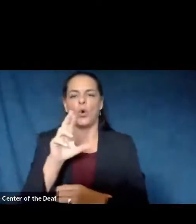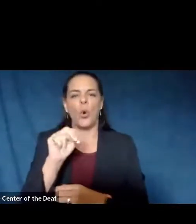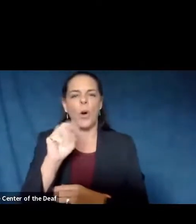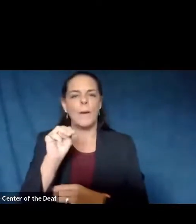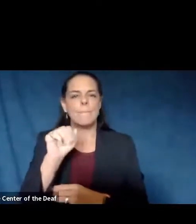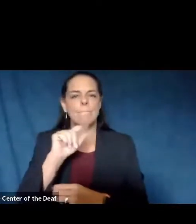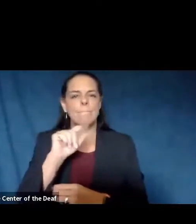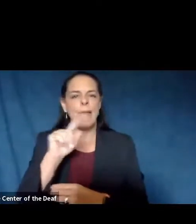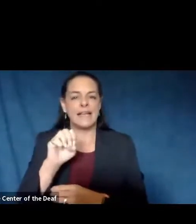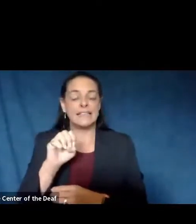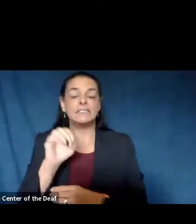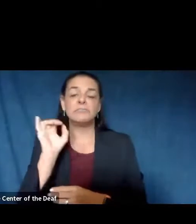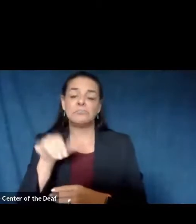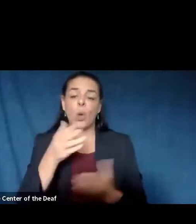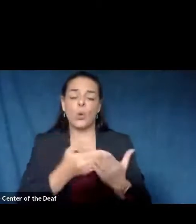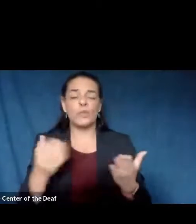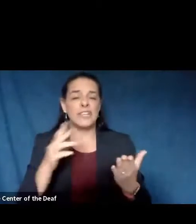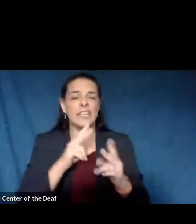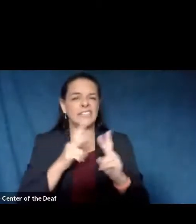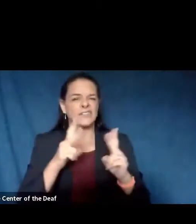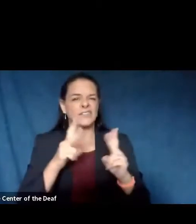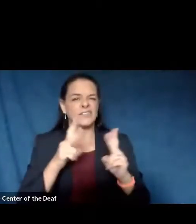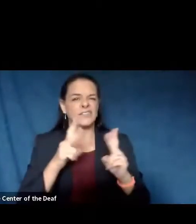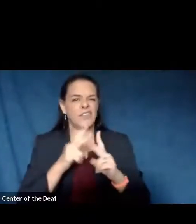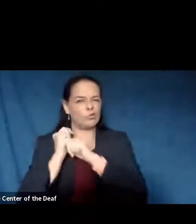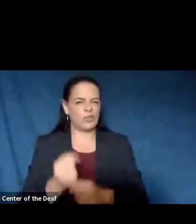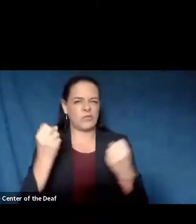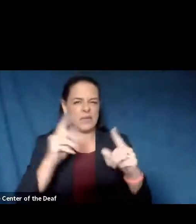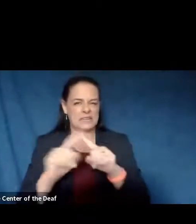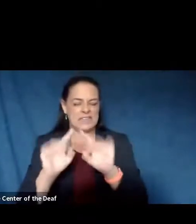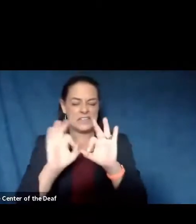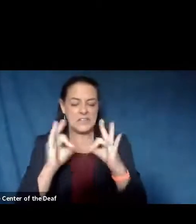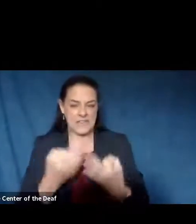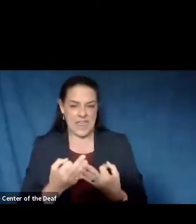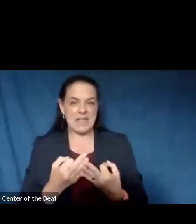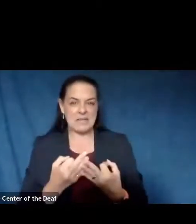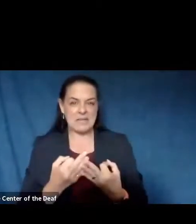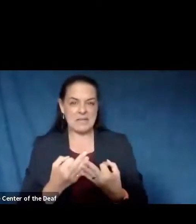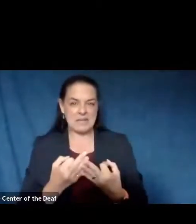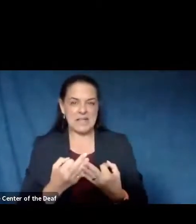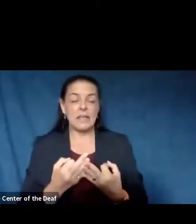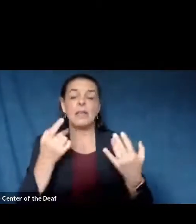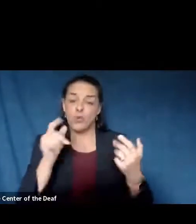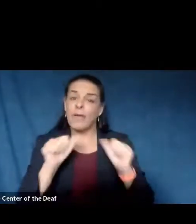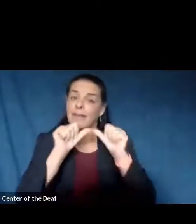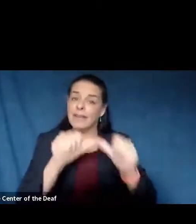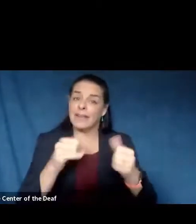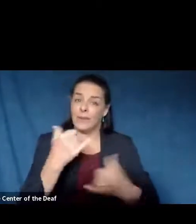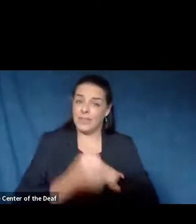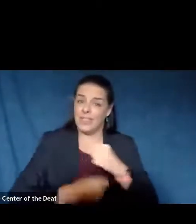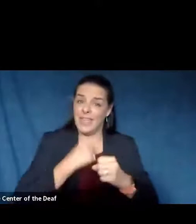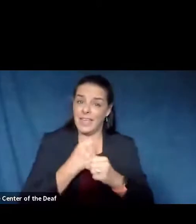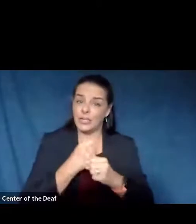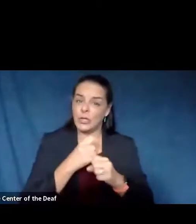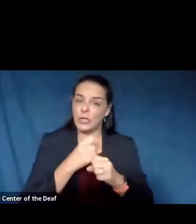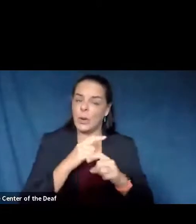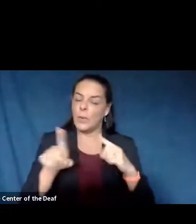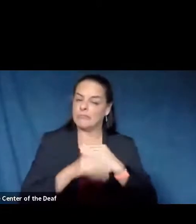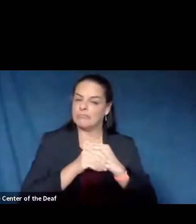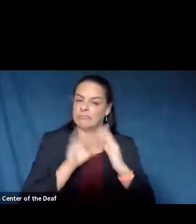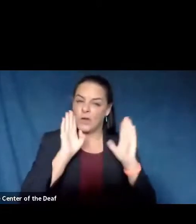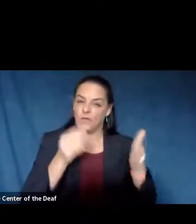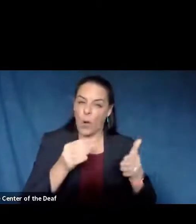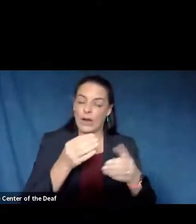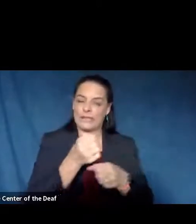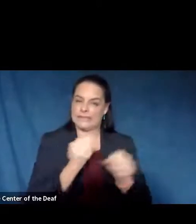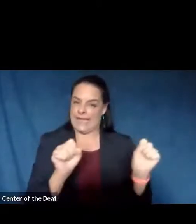many families in the fall, and you can carry on the tradition this year with an extra focus on being safe. The